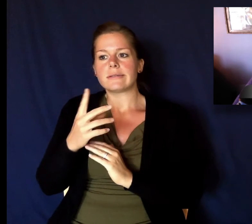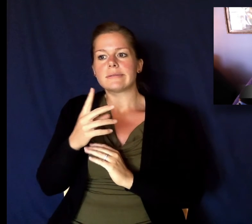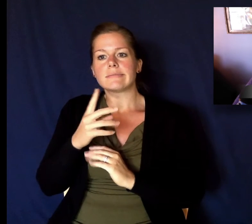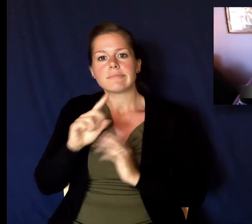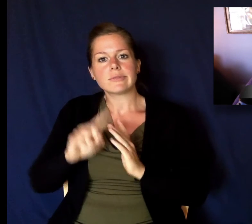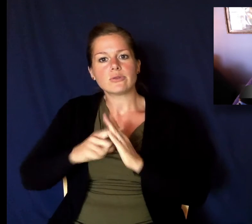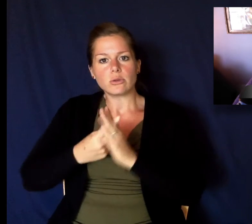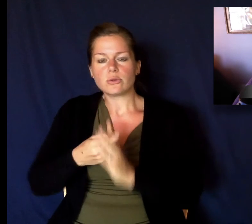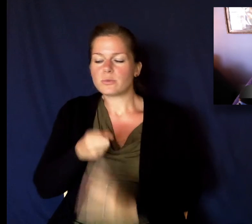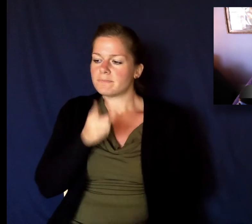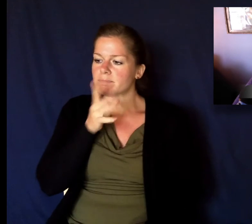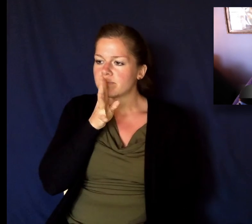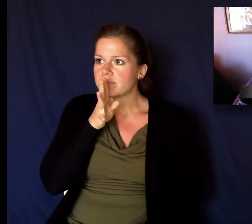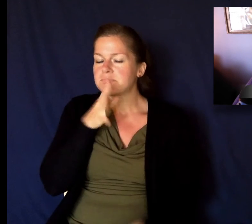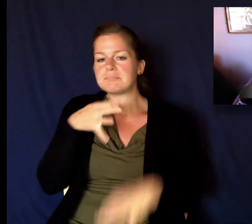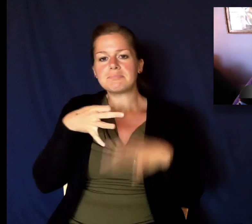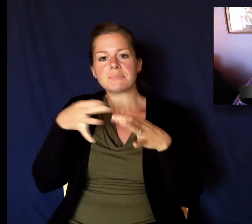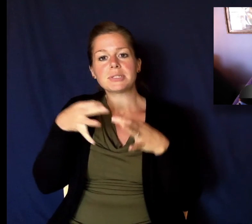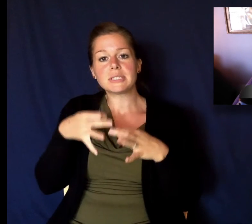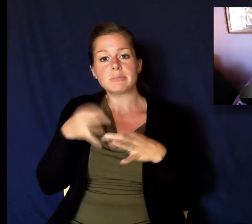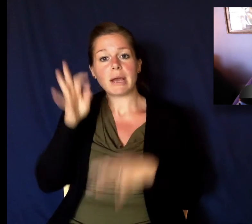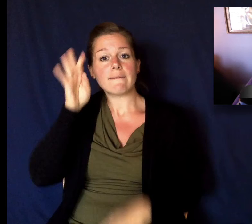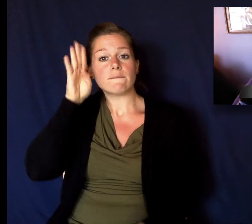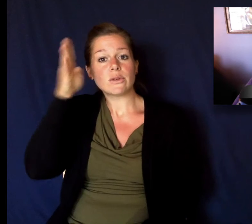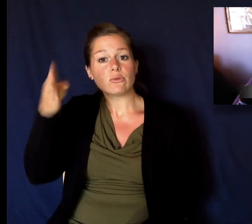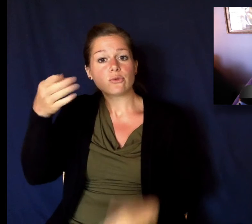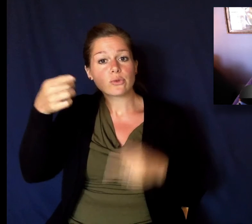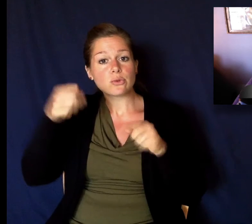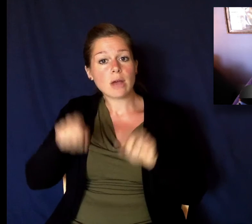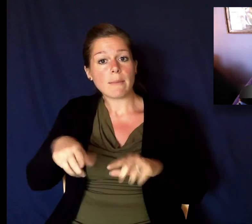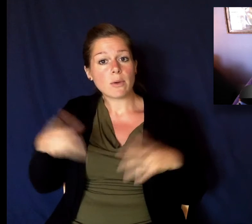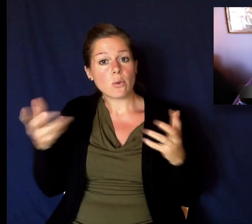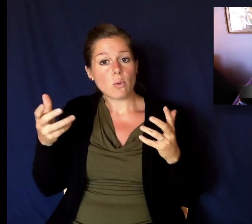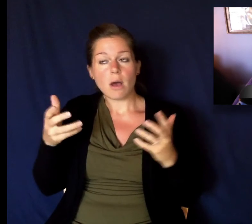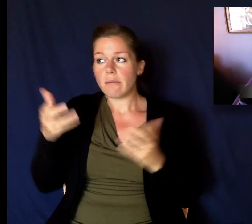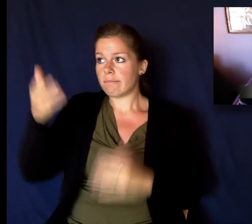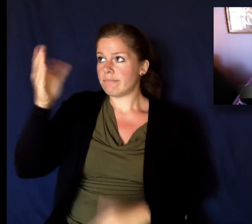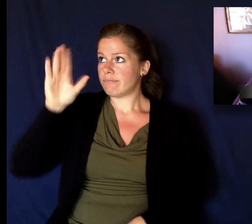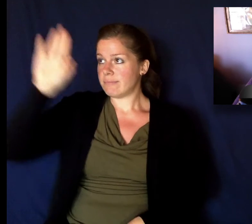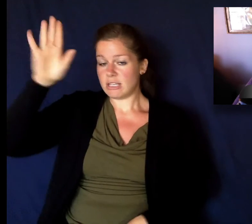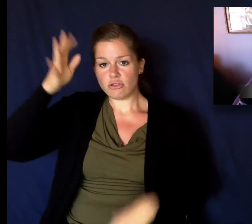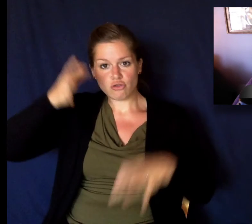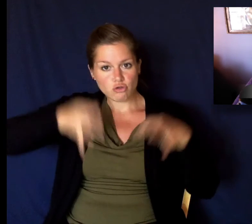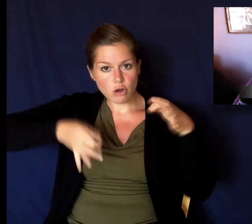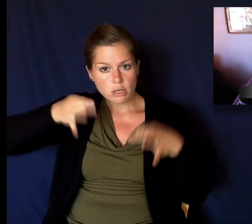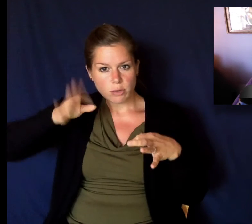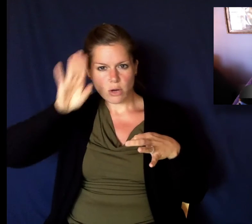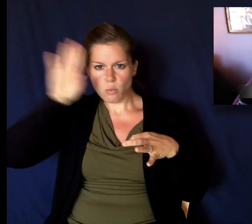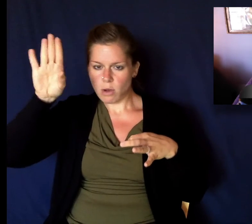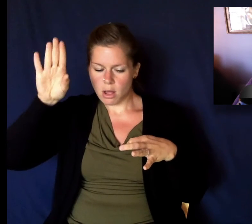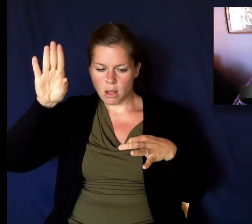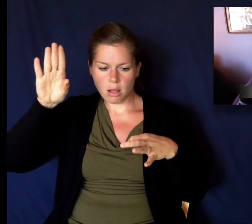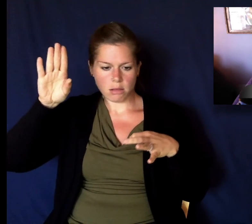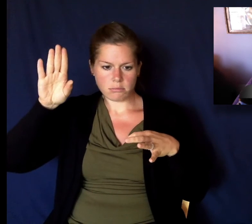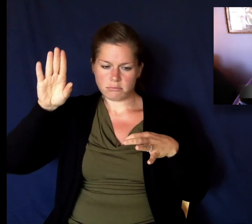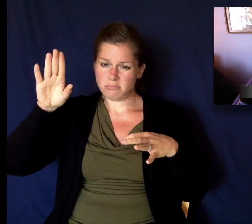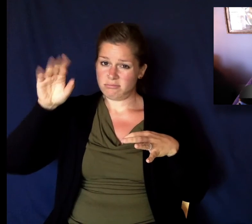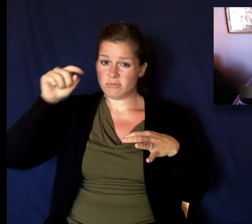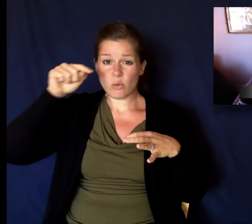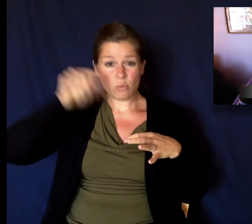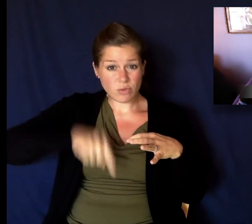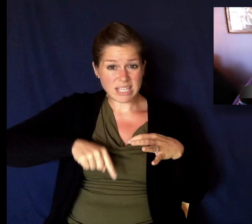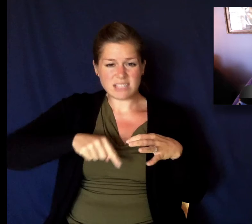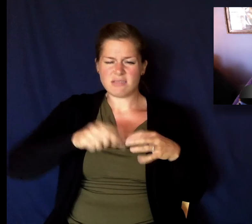the destruction of the temple, that God's judgment is going to come upon the religious